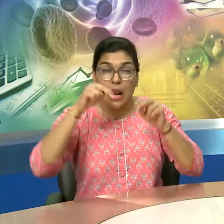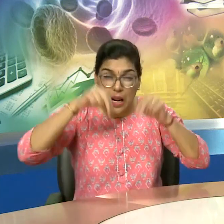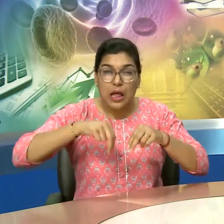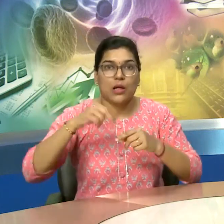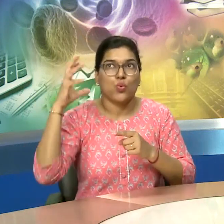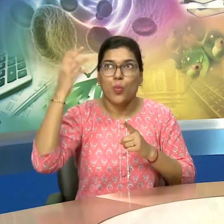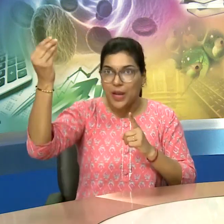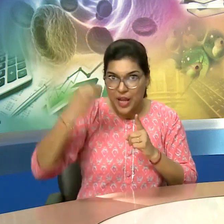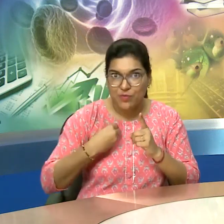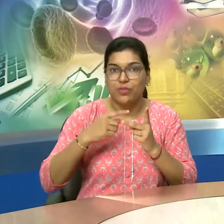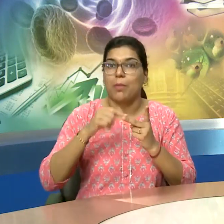roots